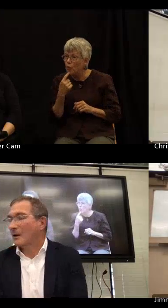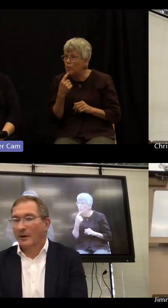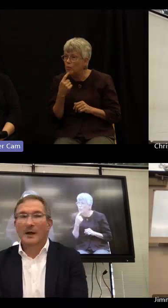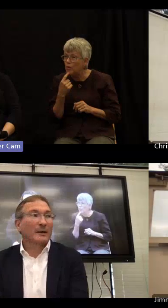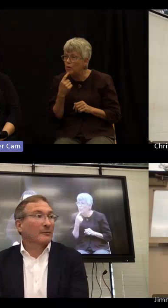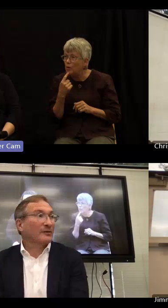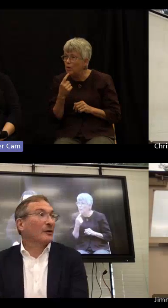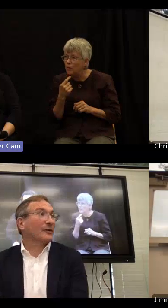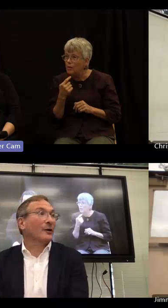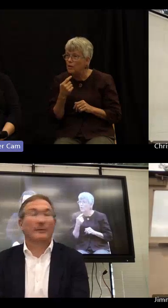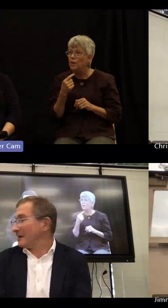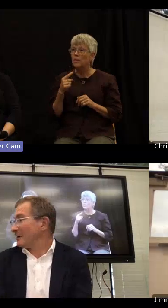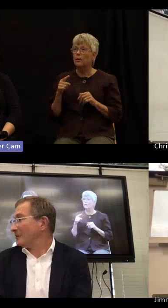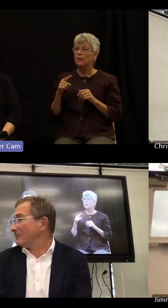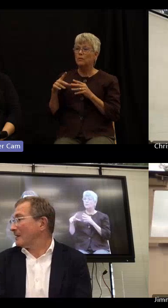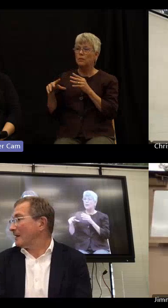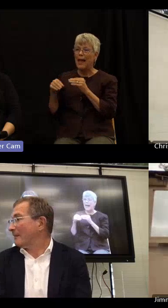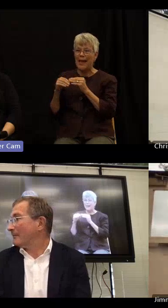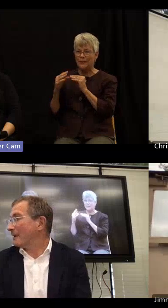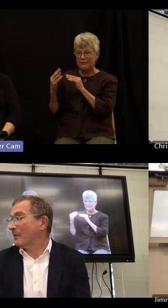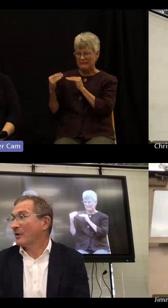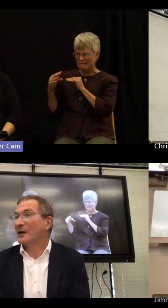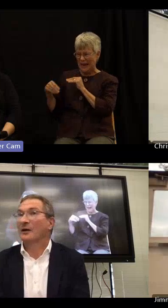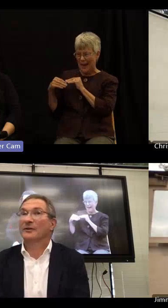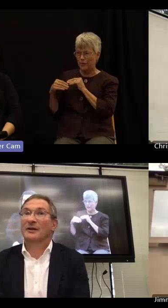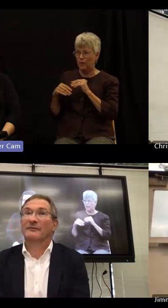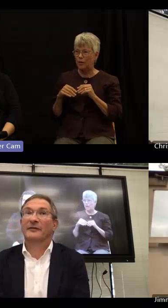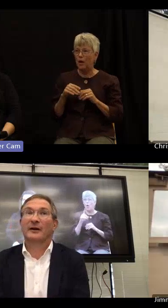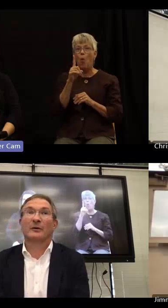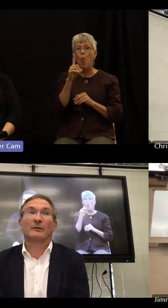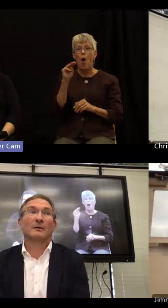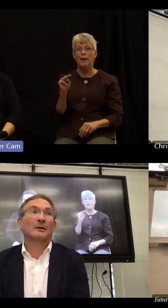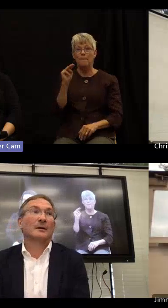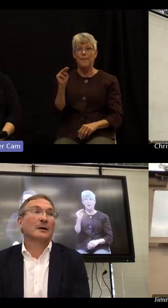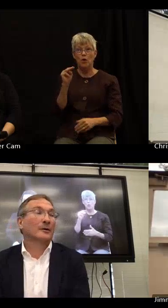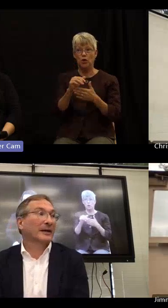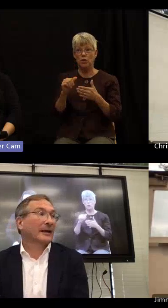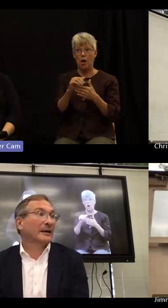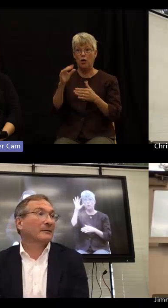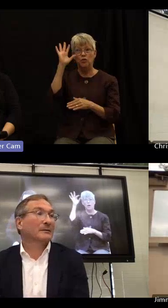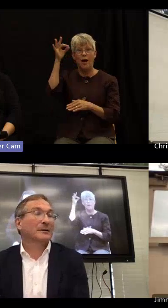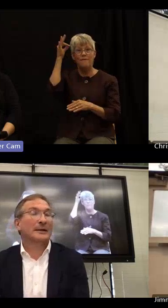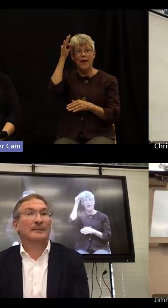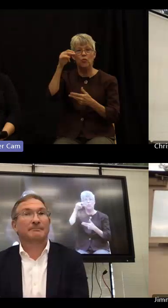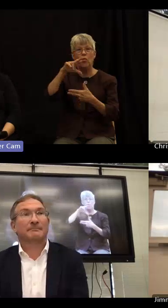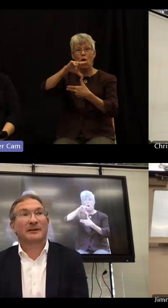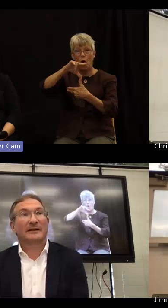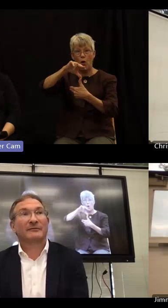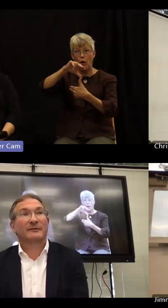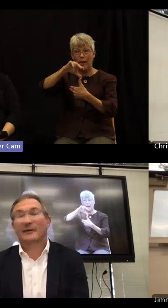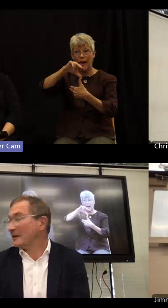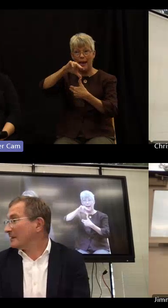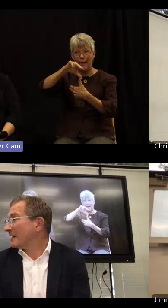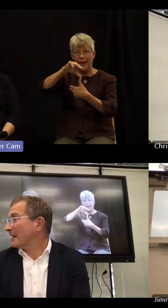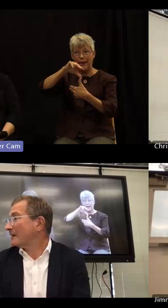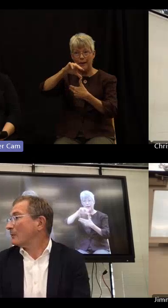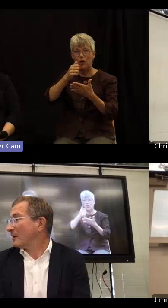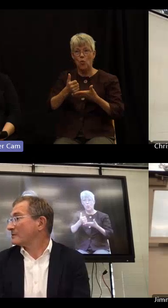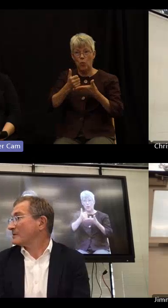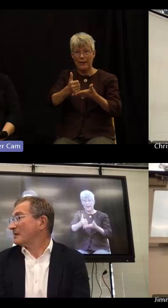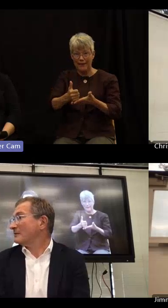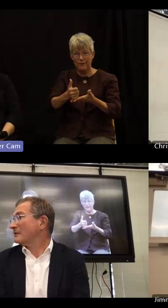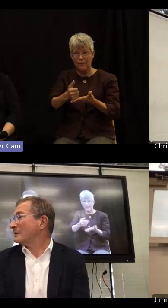Oh, there was also, thank you, $1 million of federal hurricane relief funding